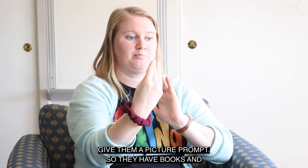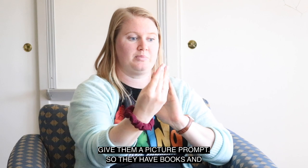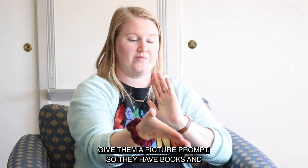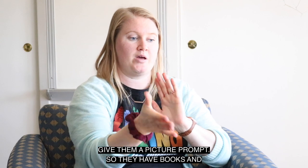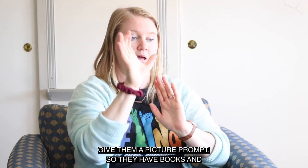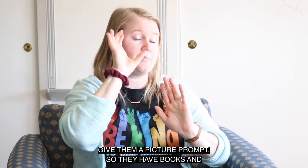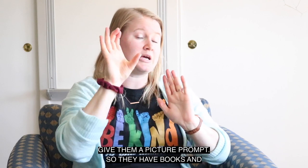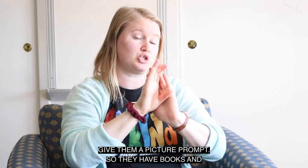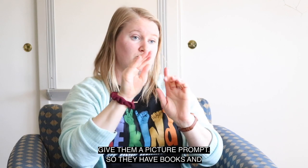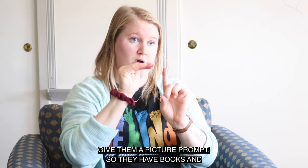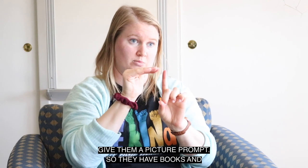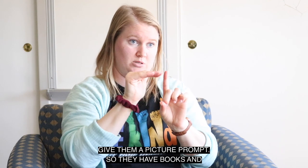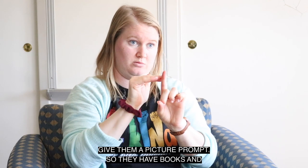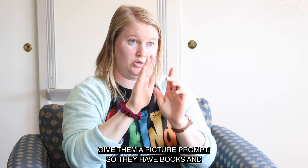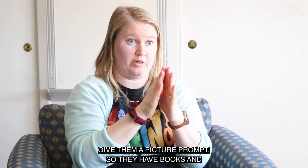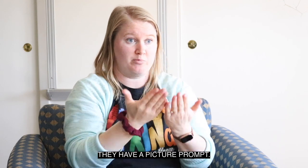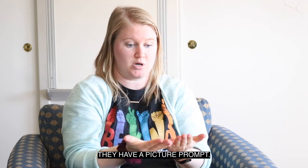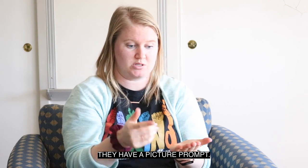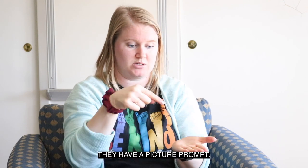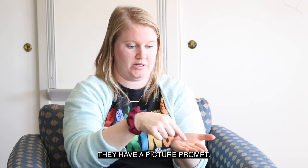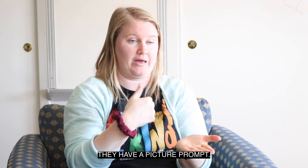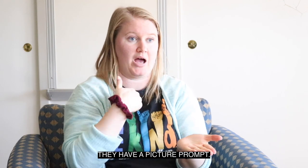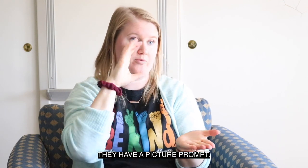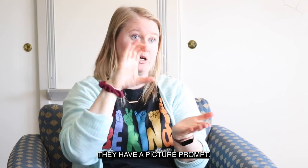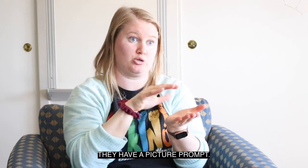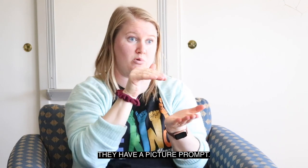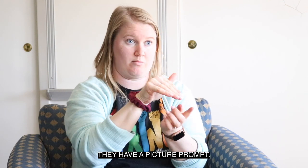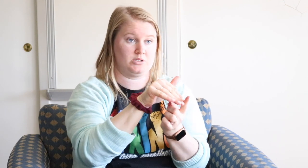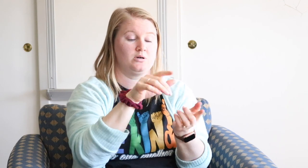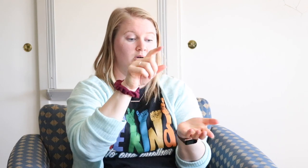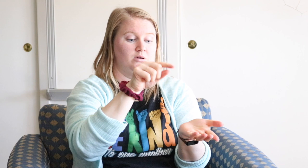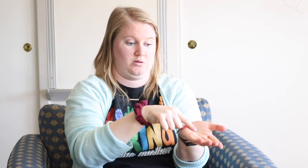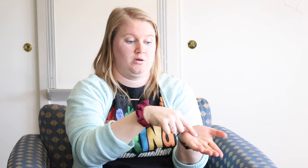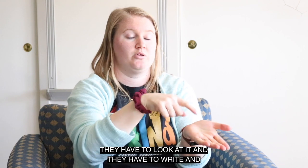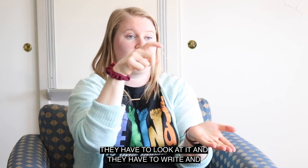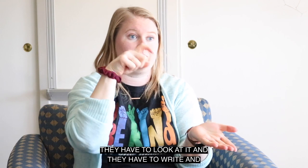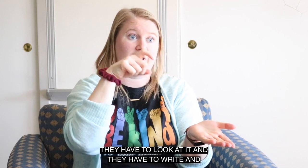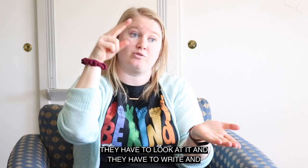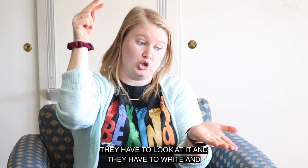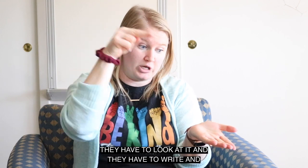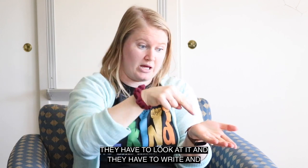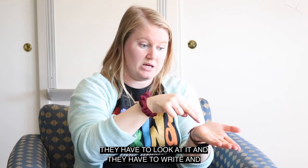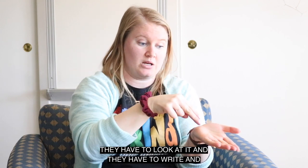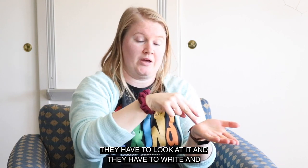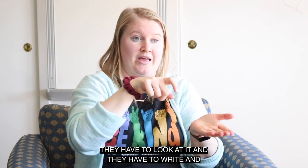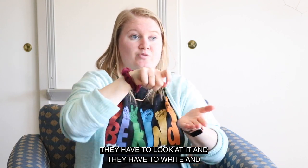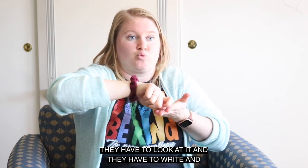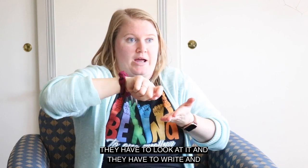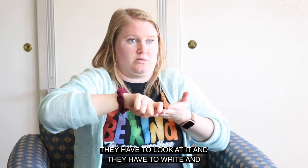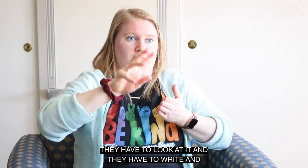Give them a picture prompt. So they have books and they have a picture prompt. They have to look at it and they have to write. And